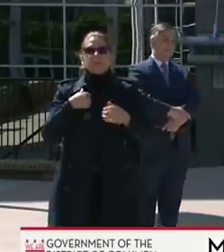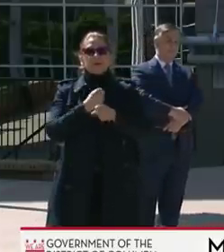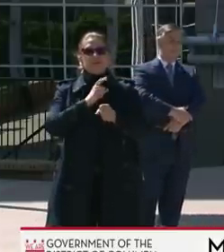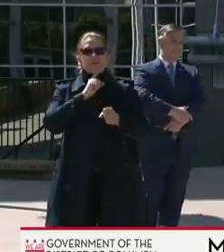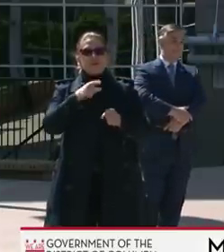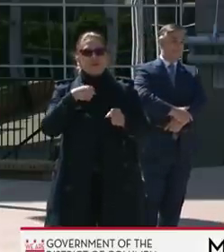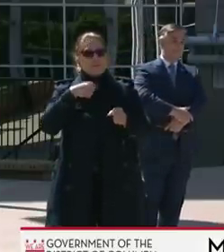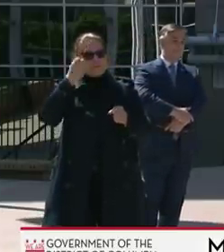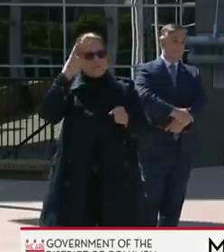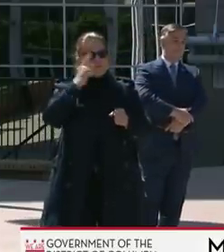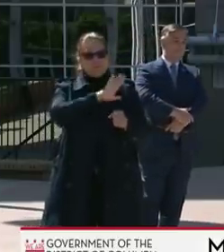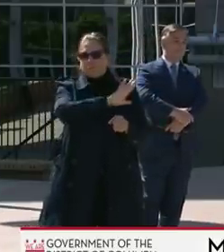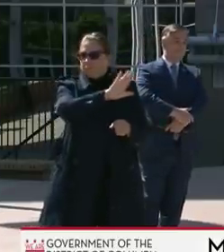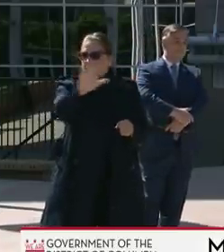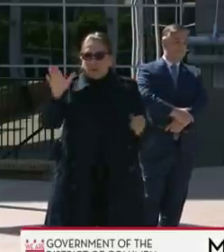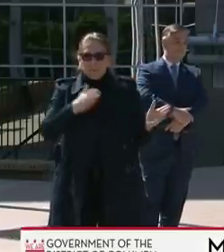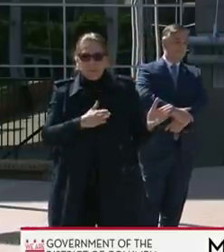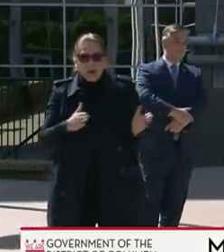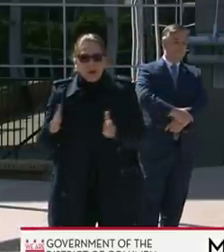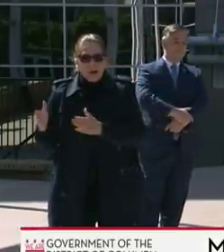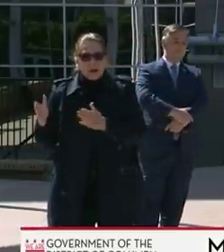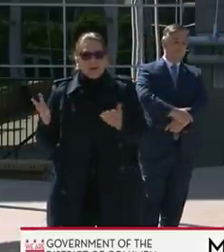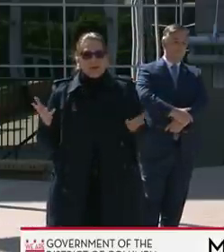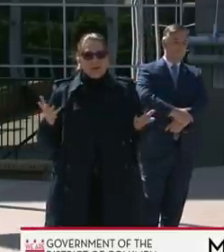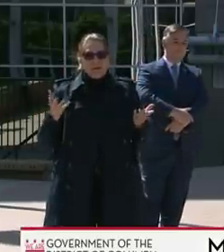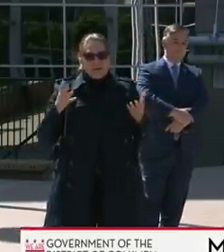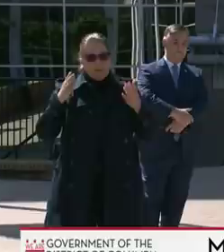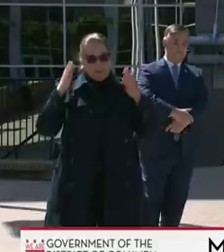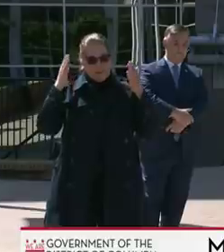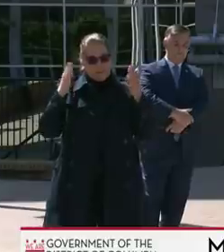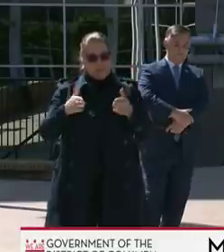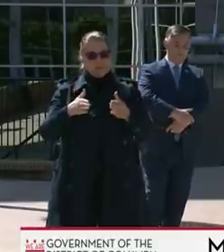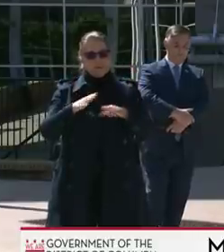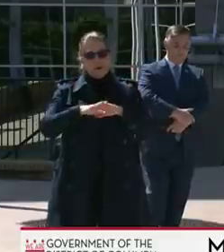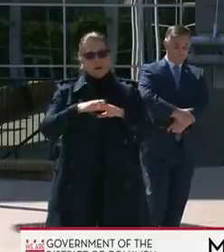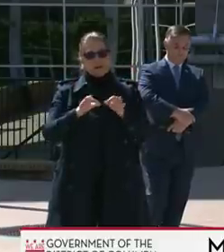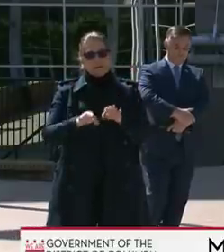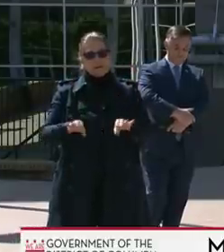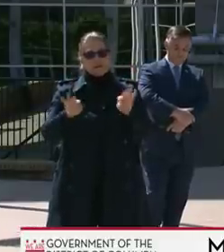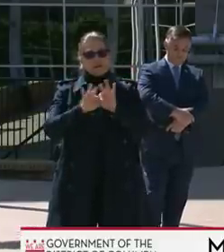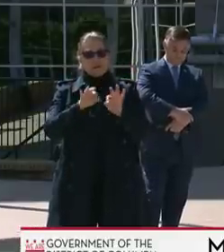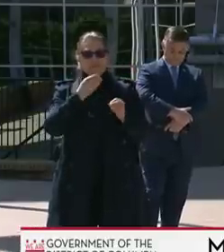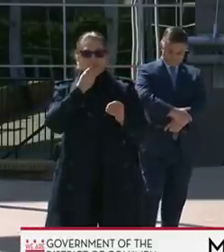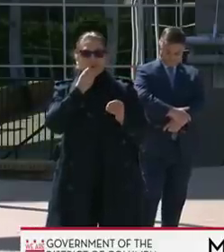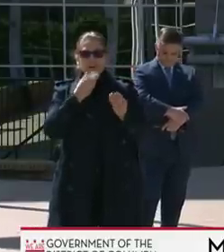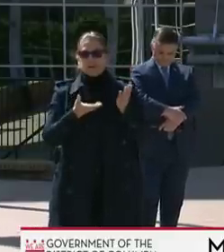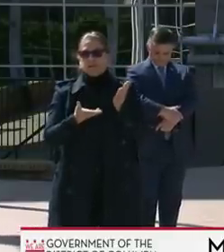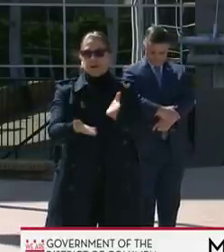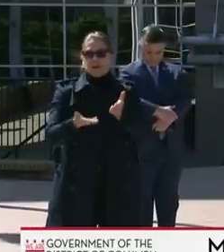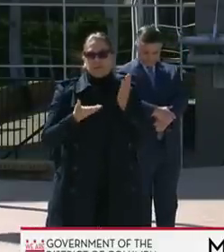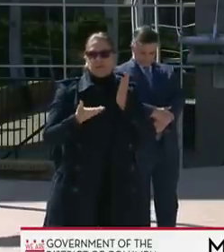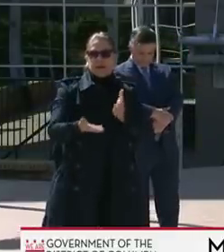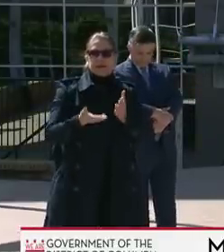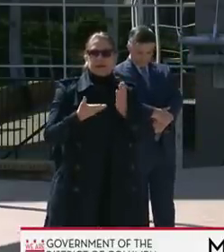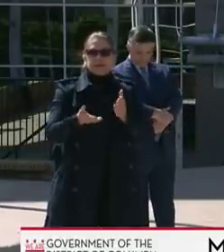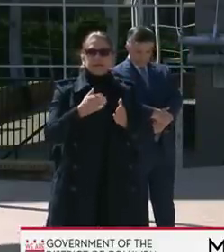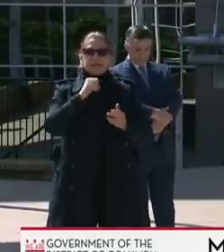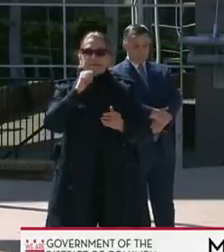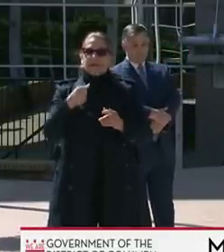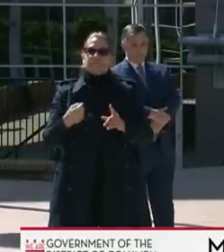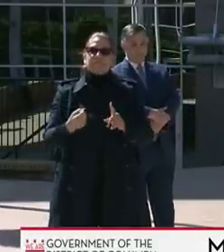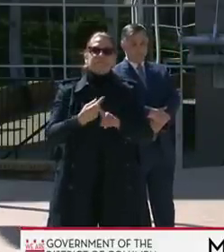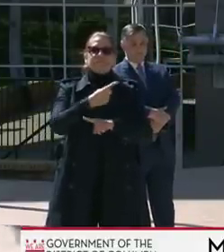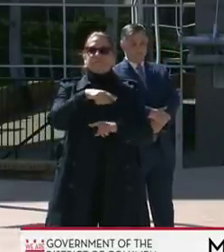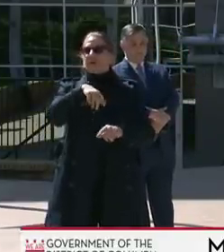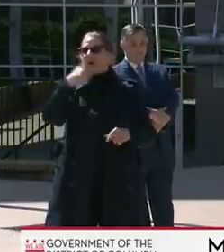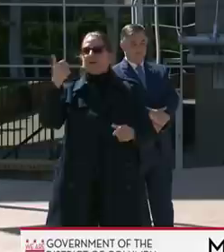to focus on essential food delivery, not other items, and making sure that there's a plan